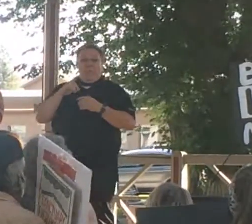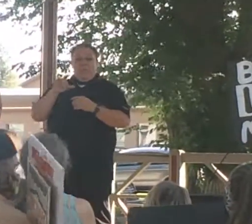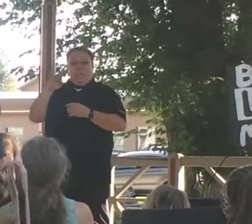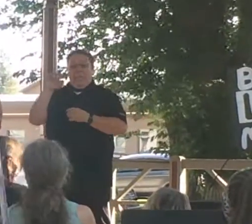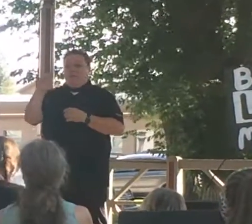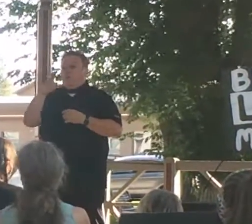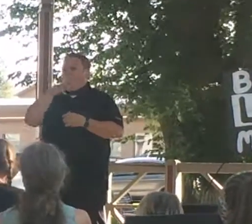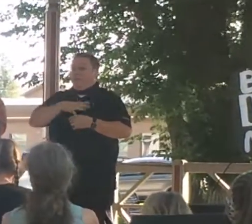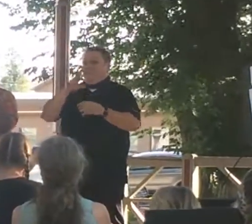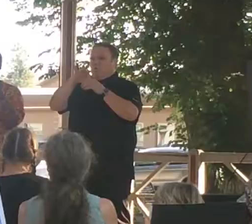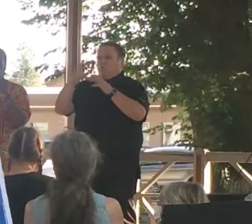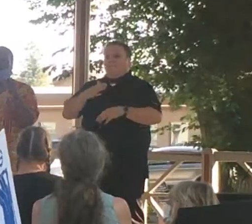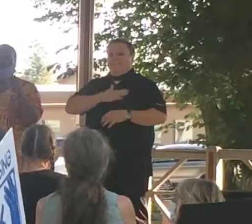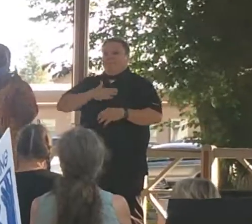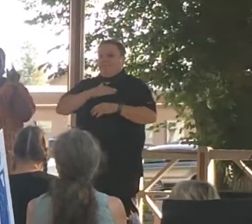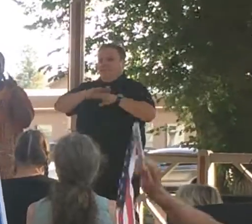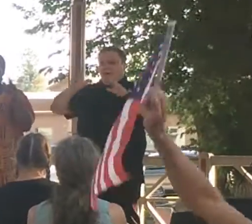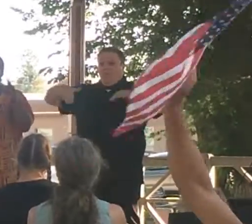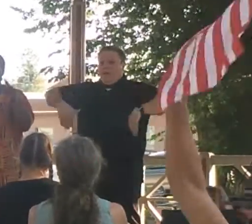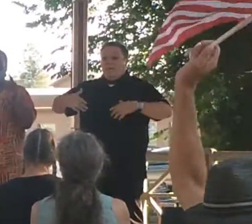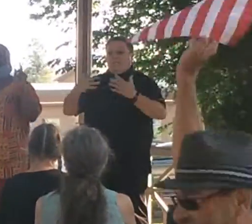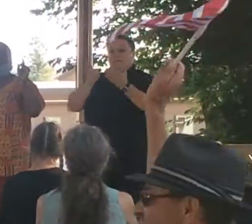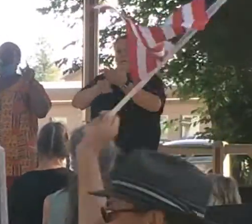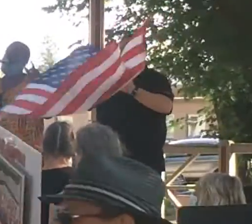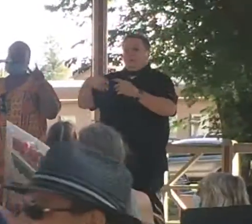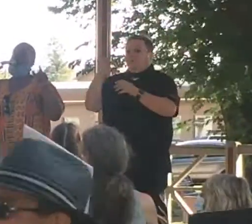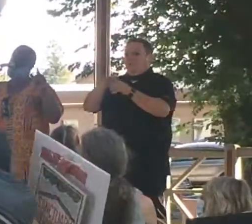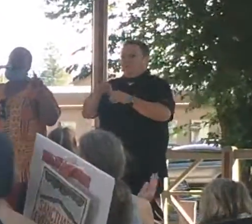Voters. Please, if you haven't already, sign up to vote.